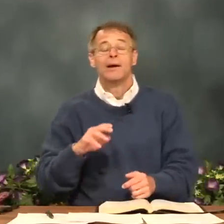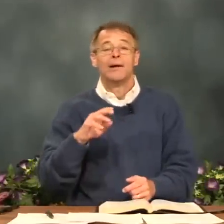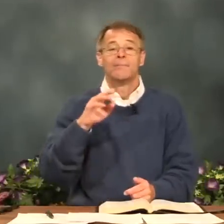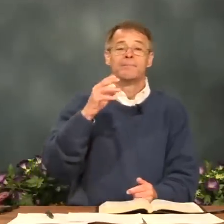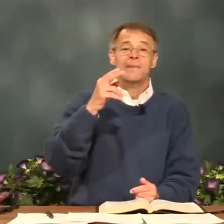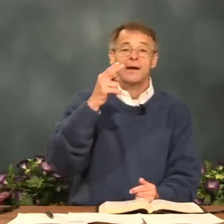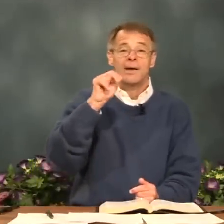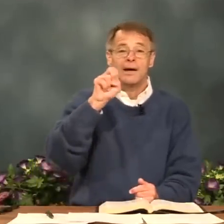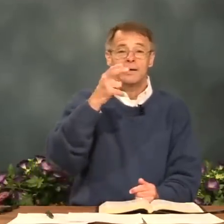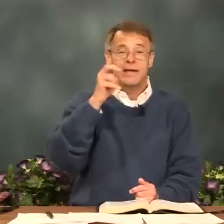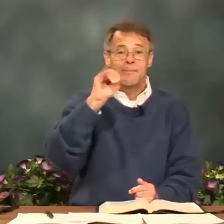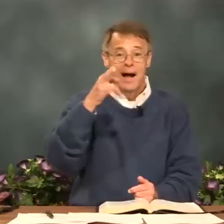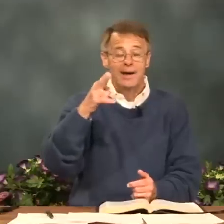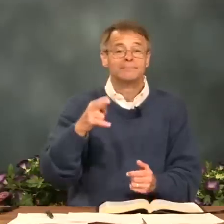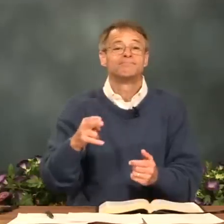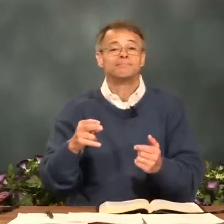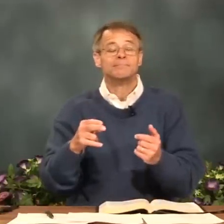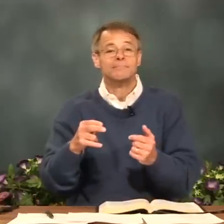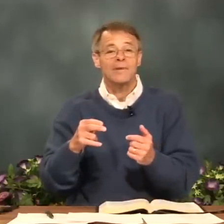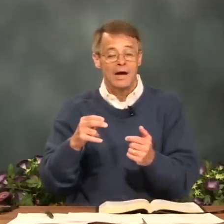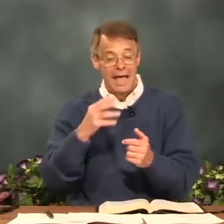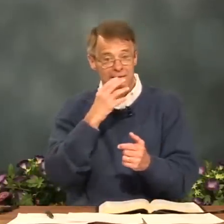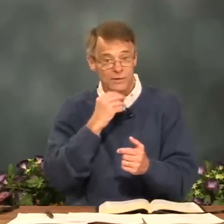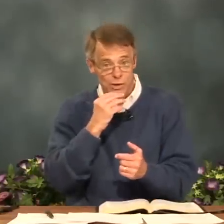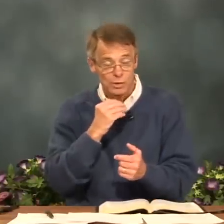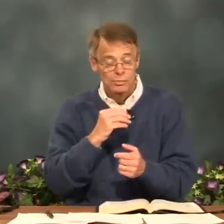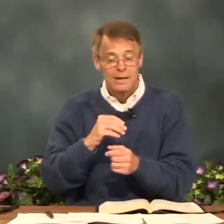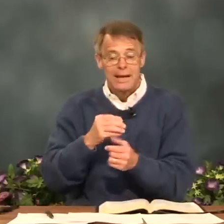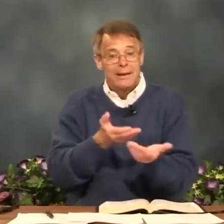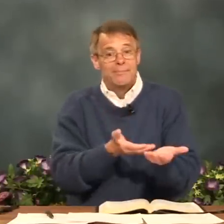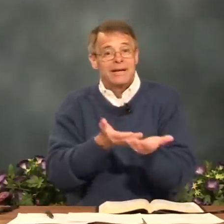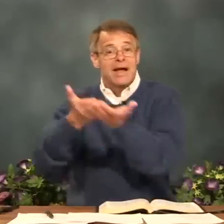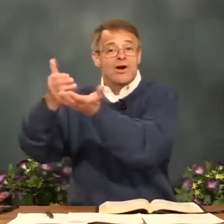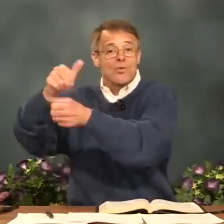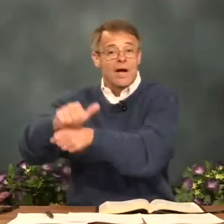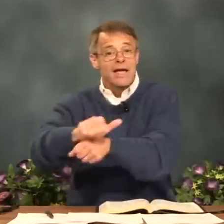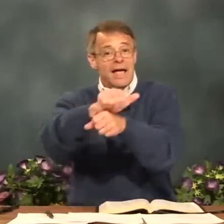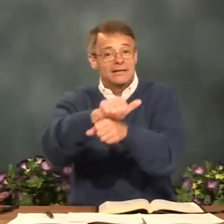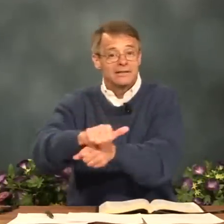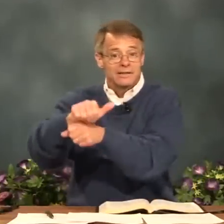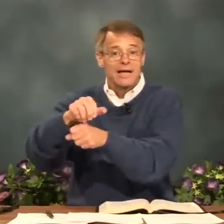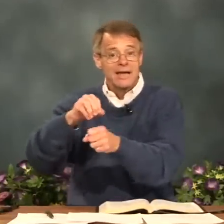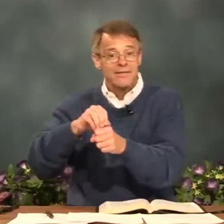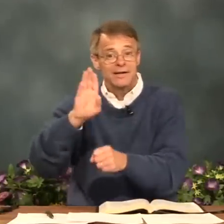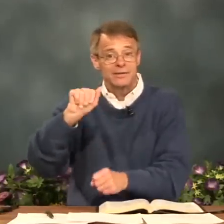Now, Nehemiah, as a Jew, been carried away as a slave